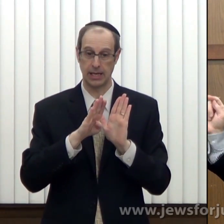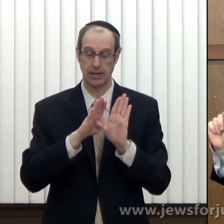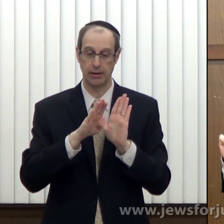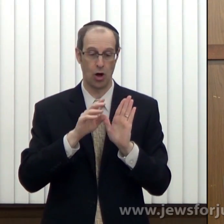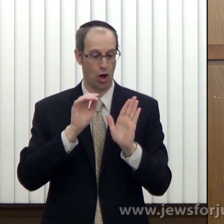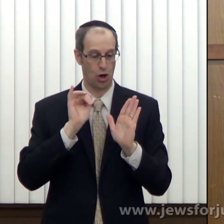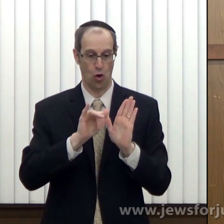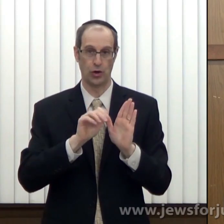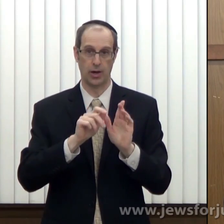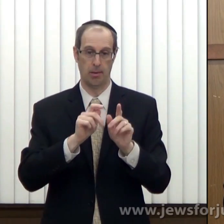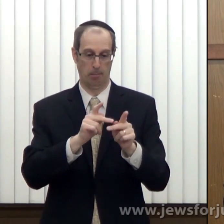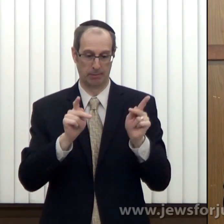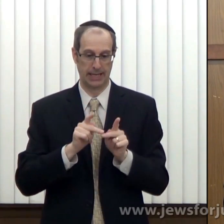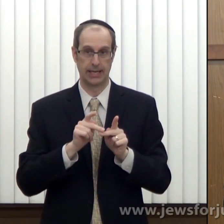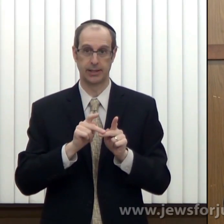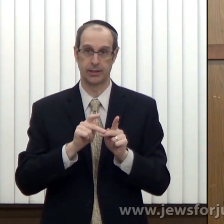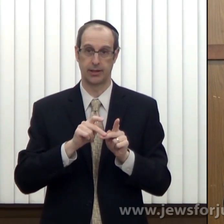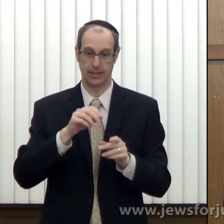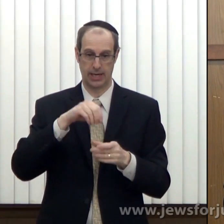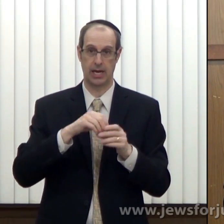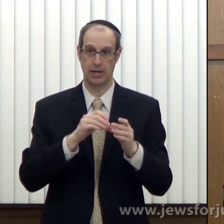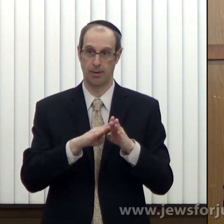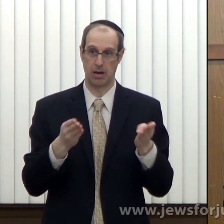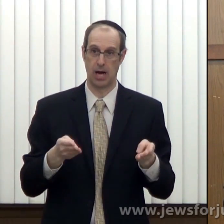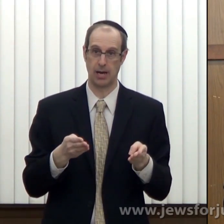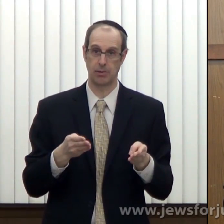circle, they speak about